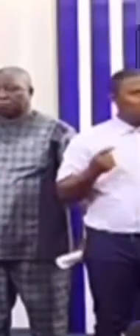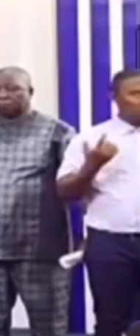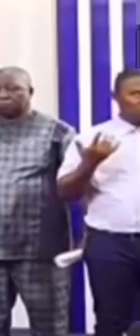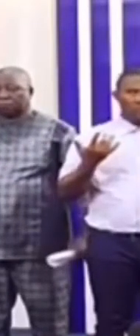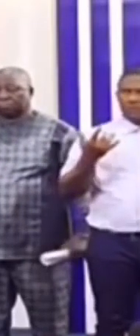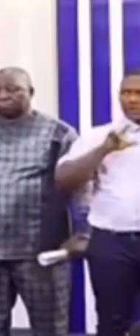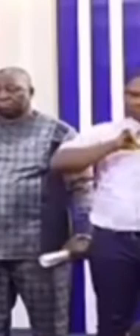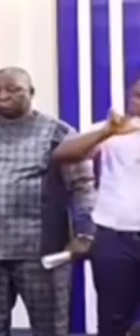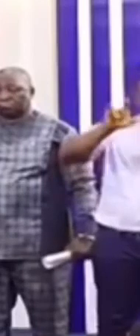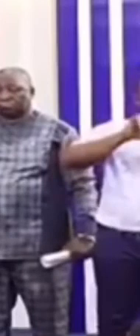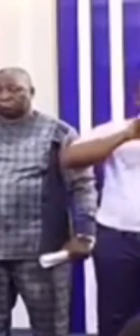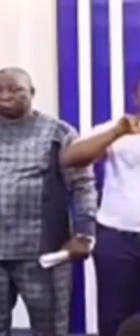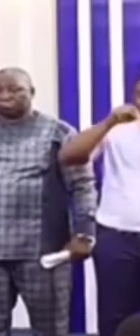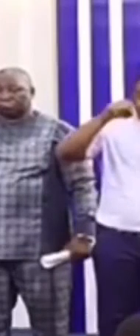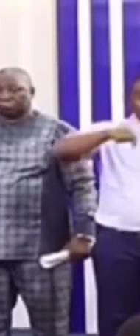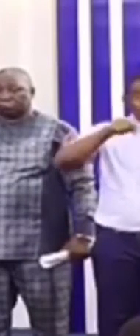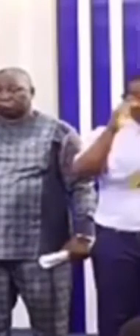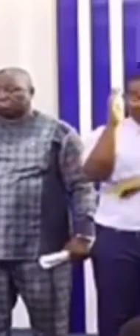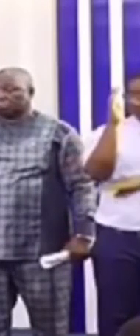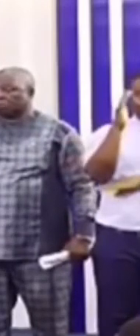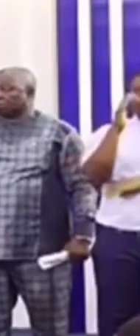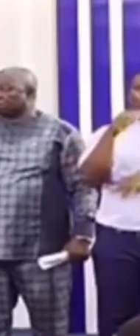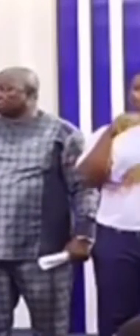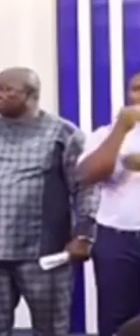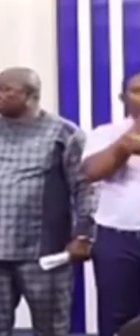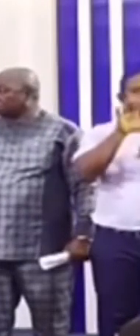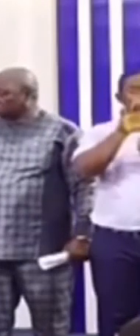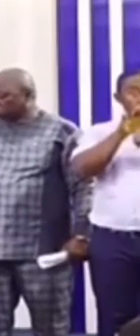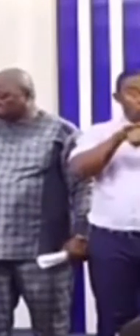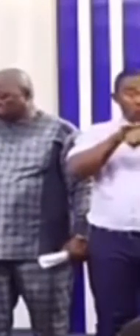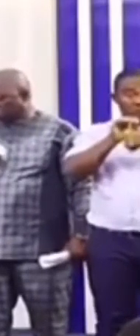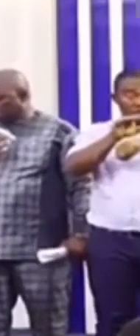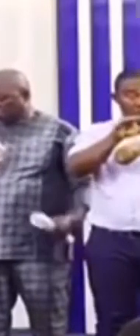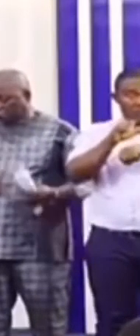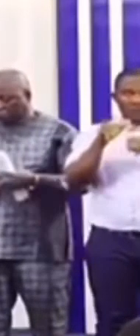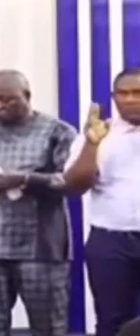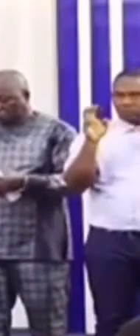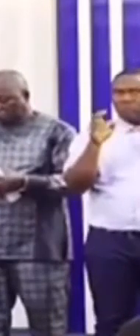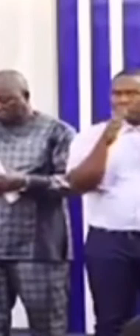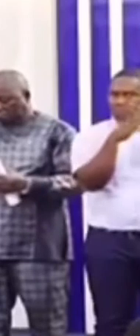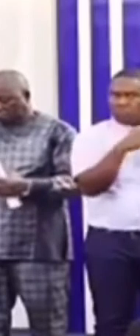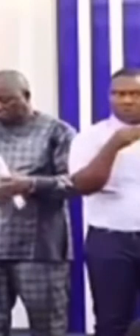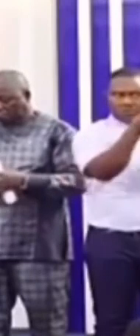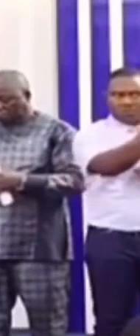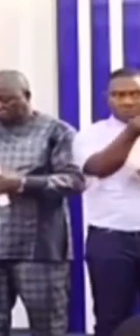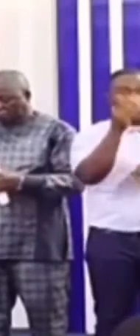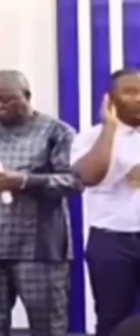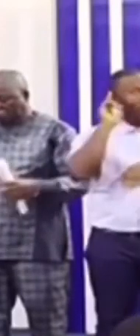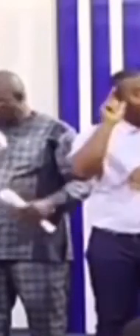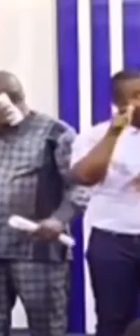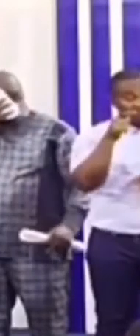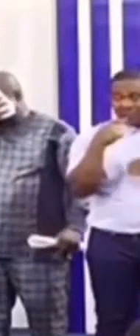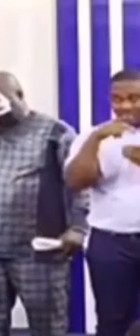advisory this afternoon. And the travel advisory is as follows. We'll give you these subsequently, but I'll read it